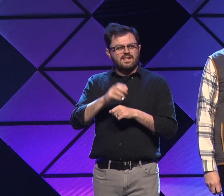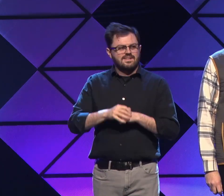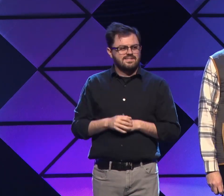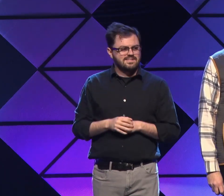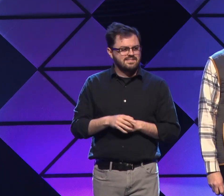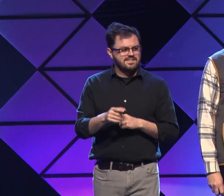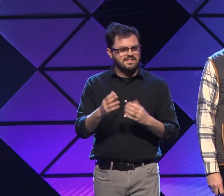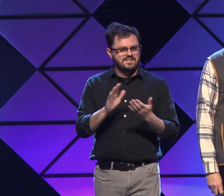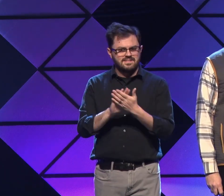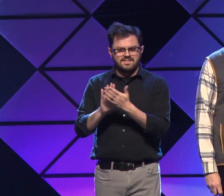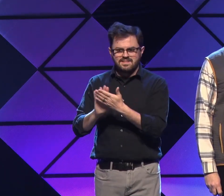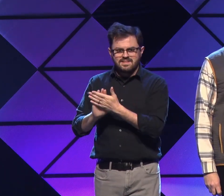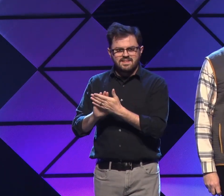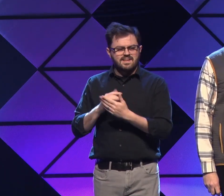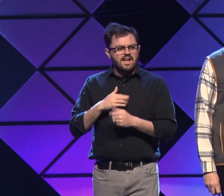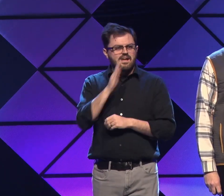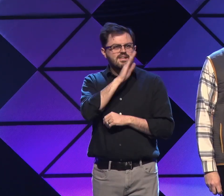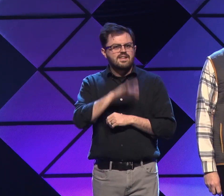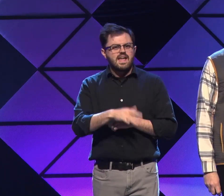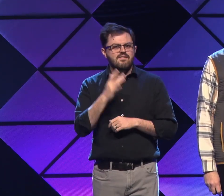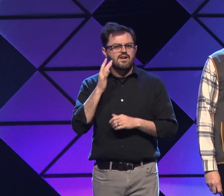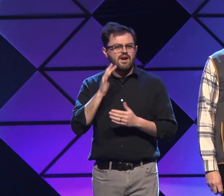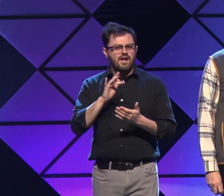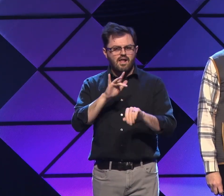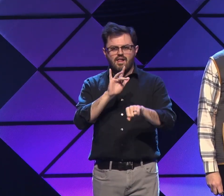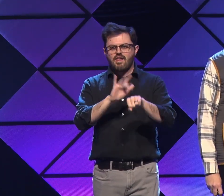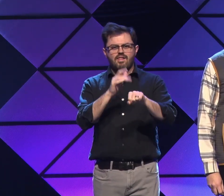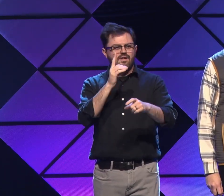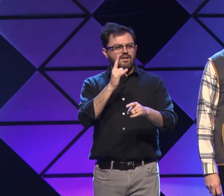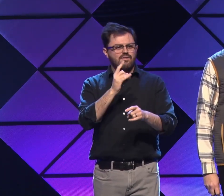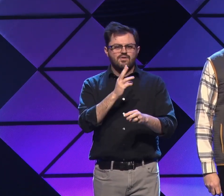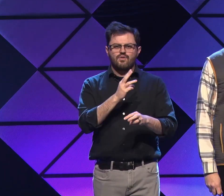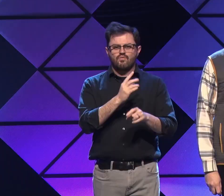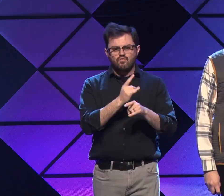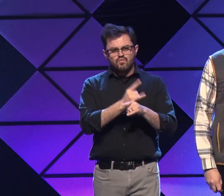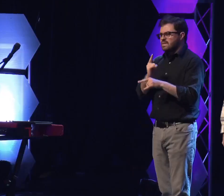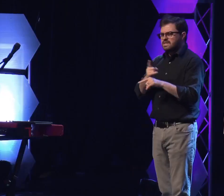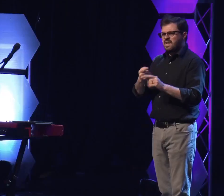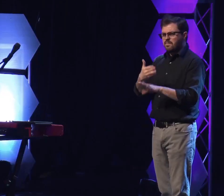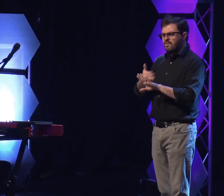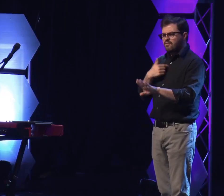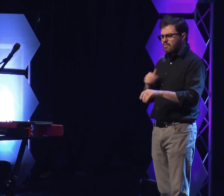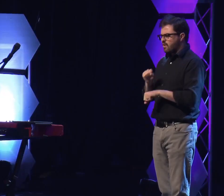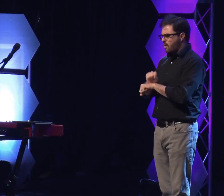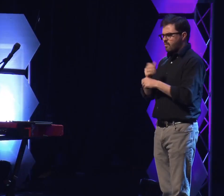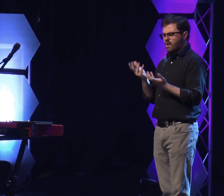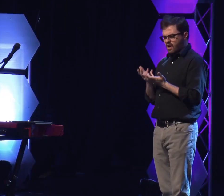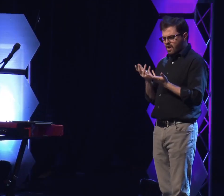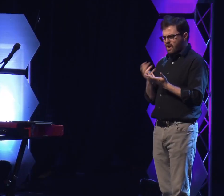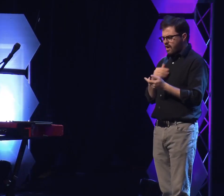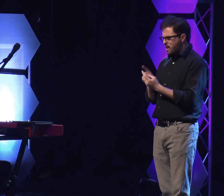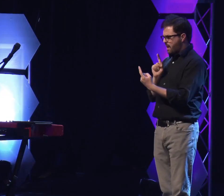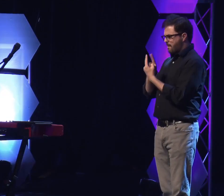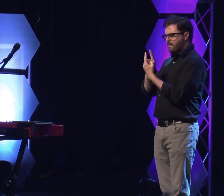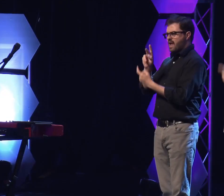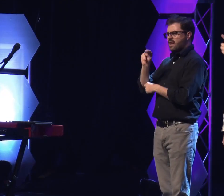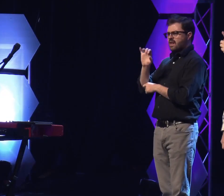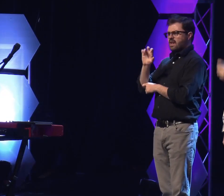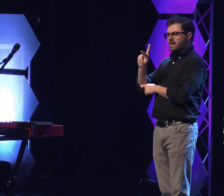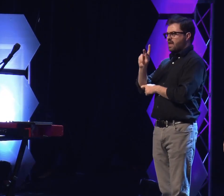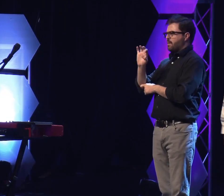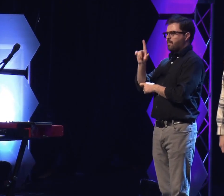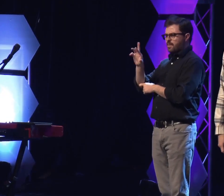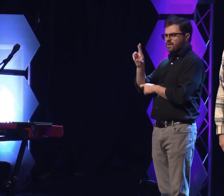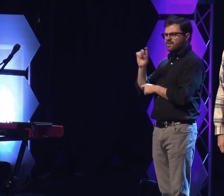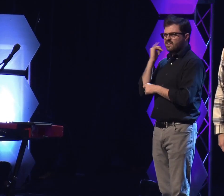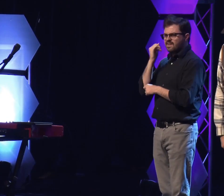I had never had whiskey until I worked here. I want that to be known. And it really was not until I met Nick Miller. Nick, if you're